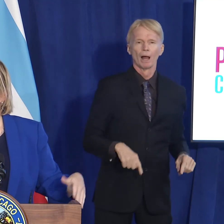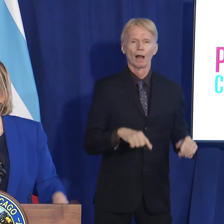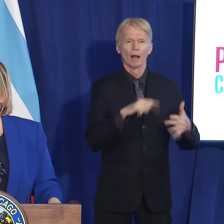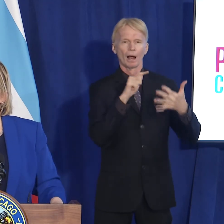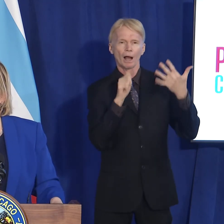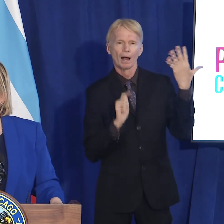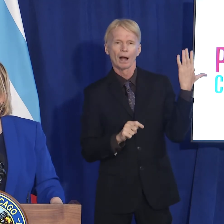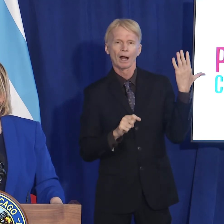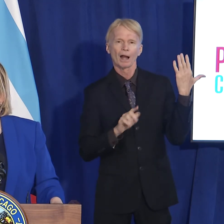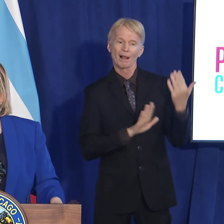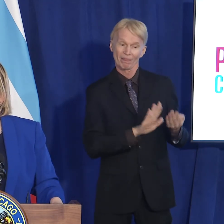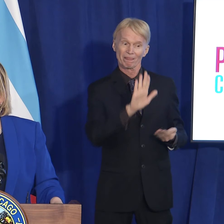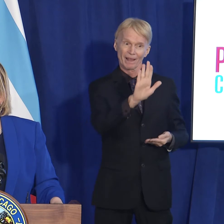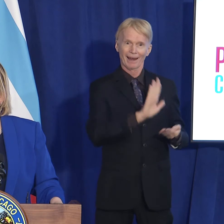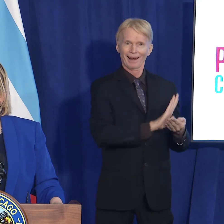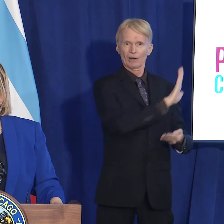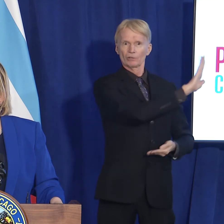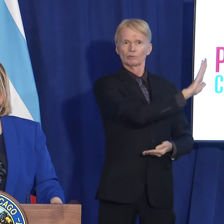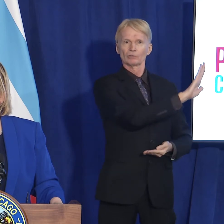different